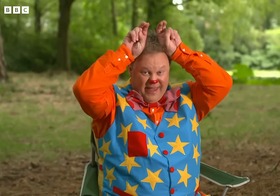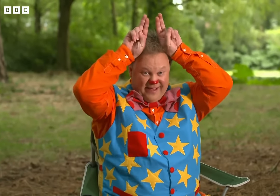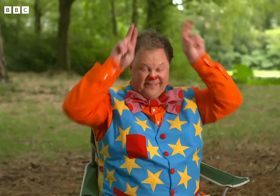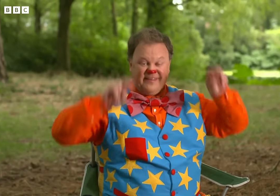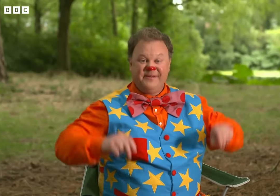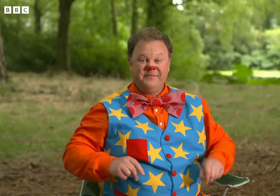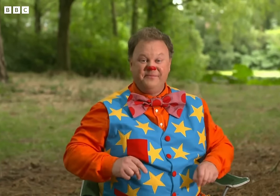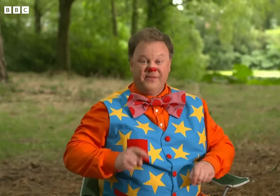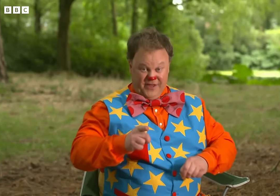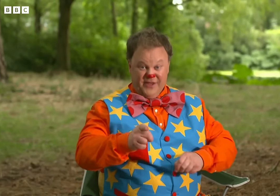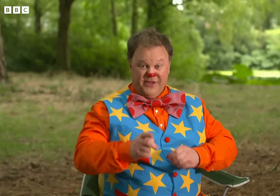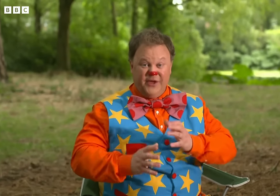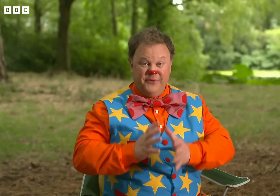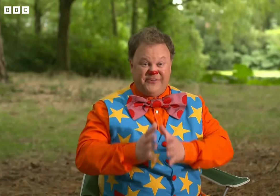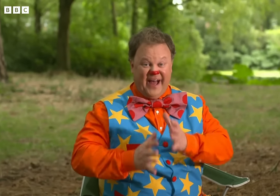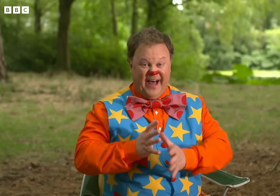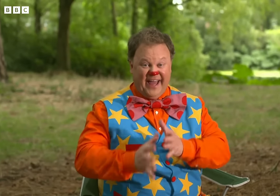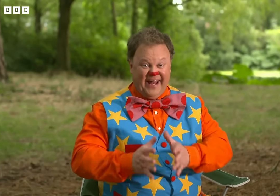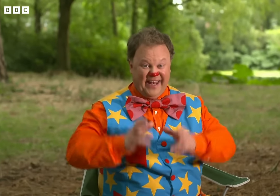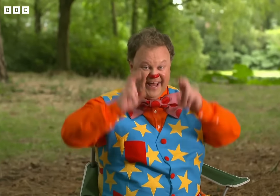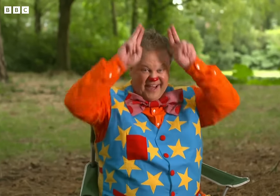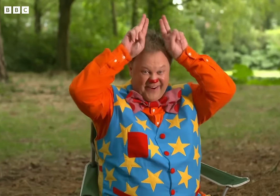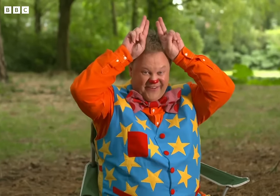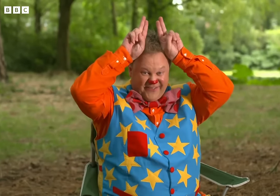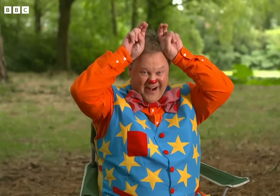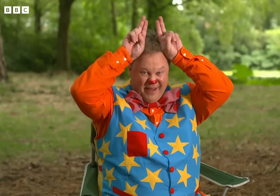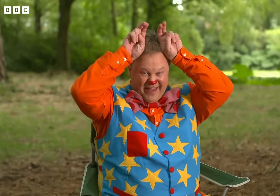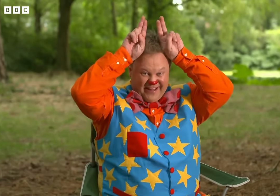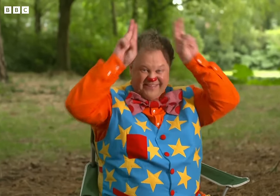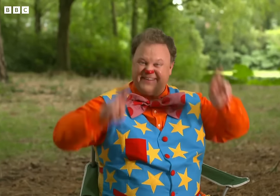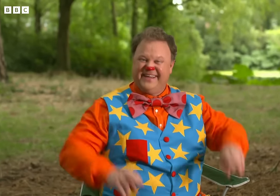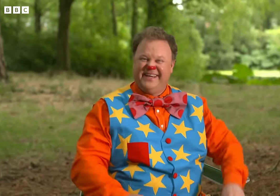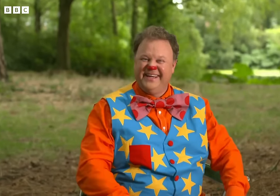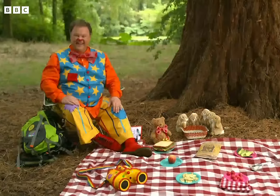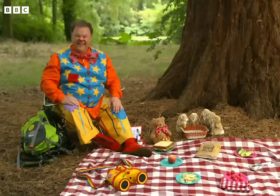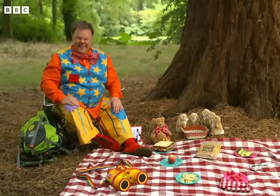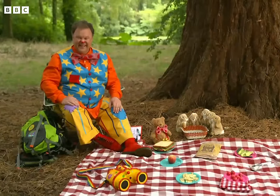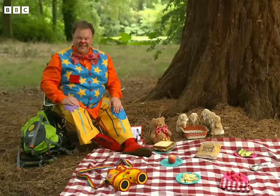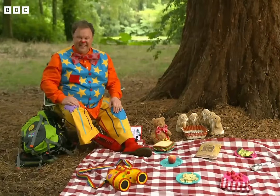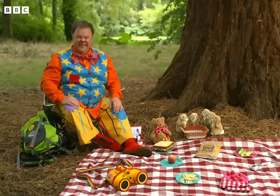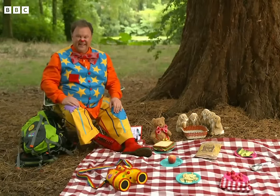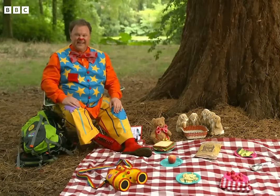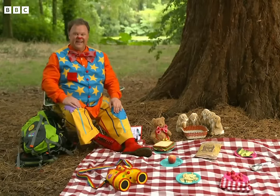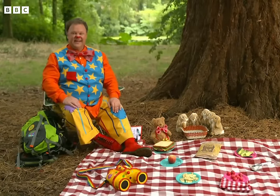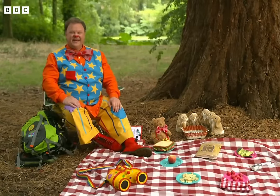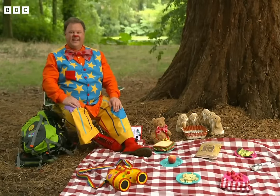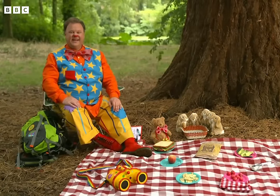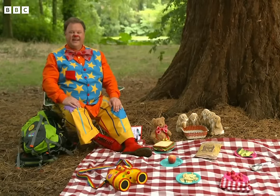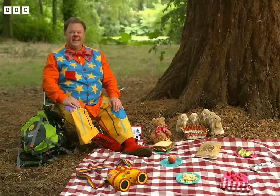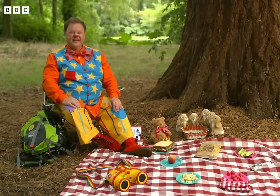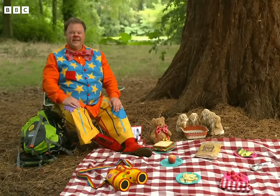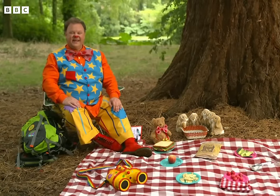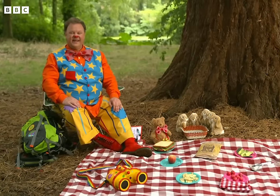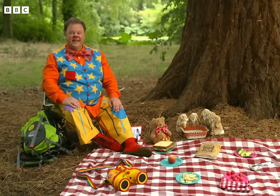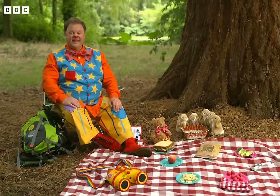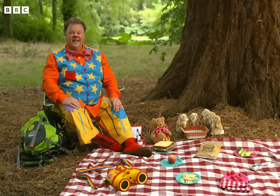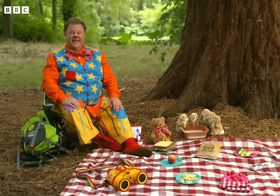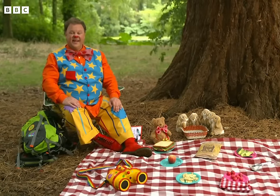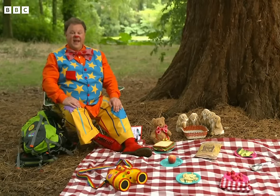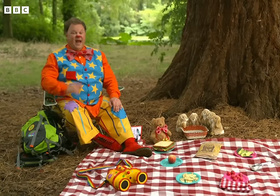Rabbit. You sign rabbit. Thank you, Mr. Tumble. You're our friend.